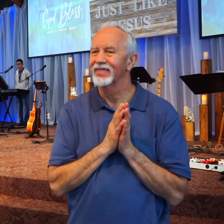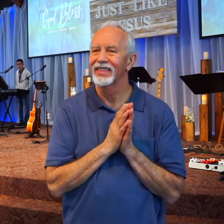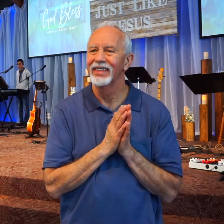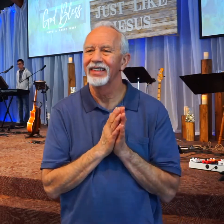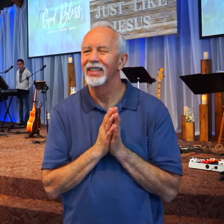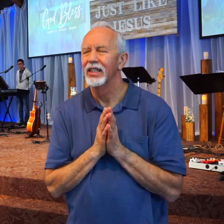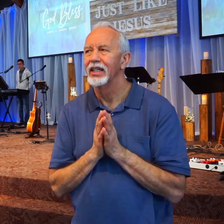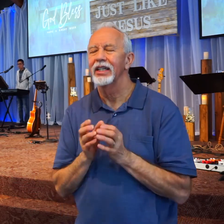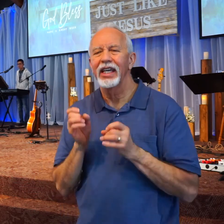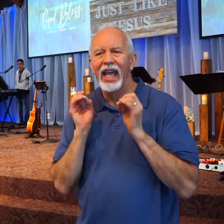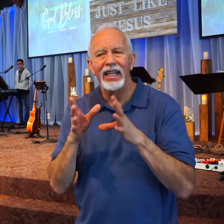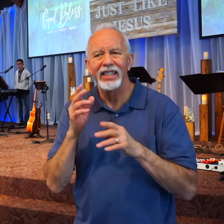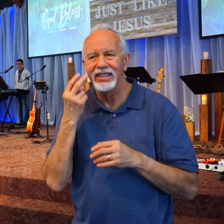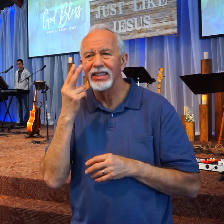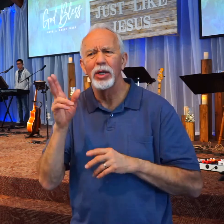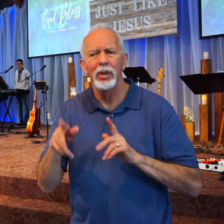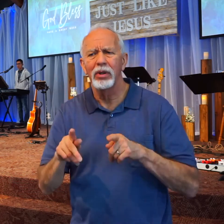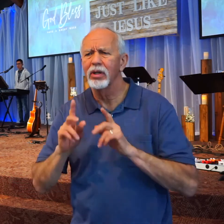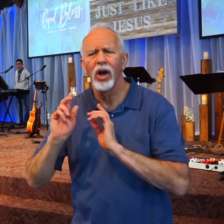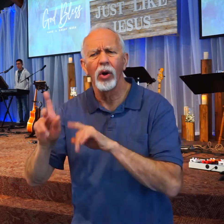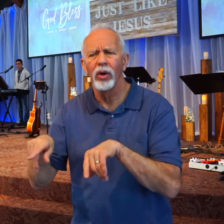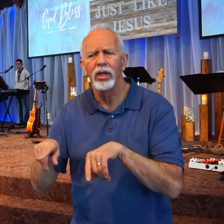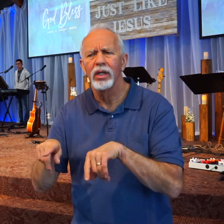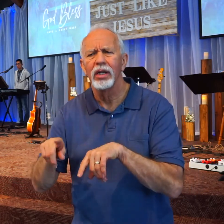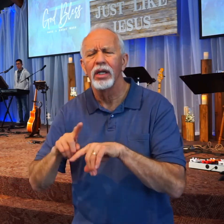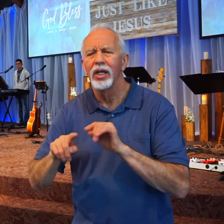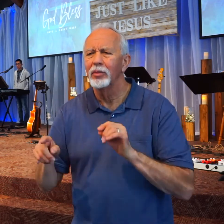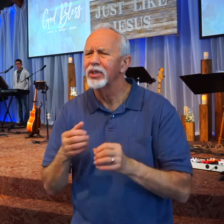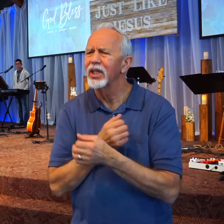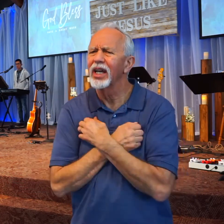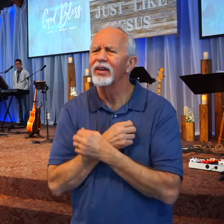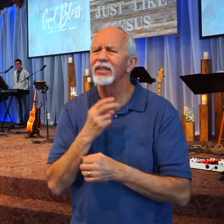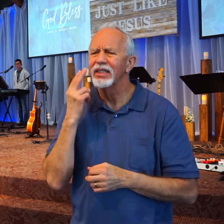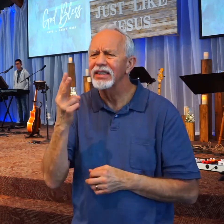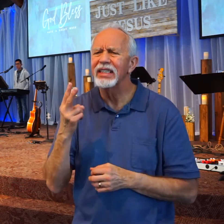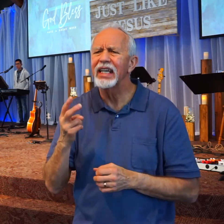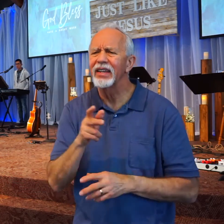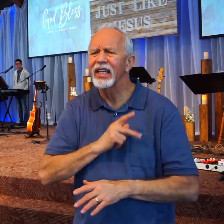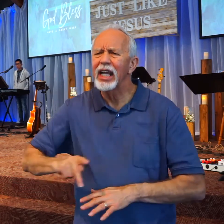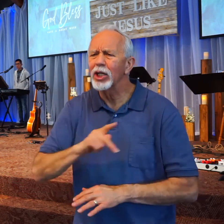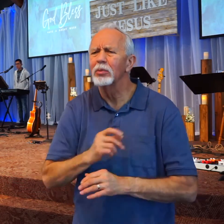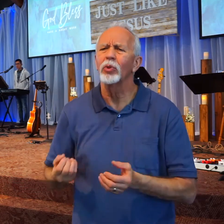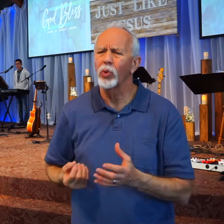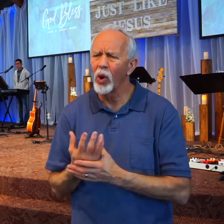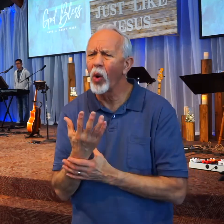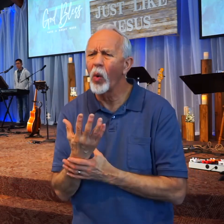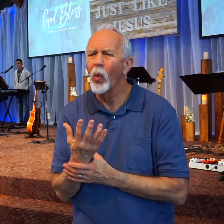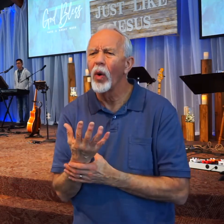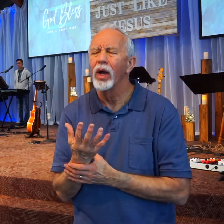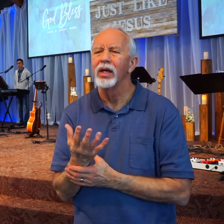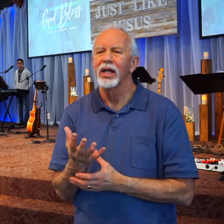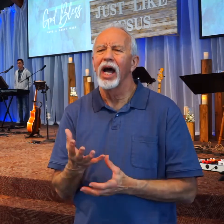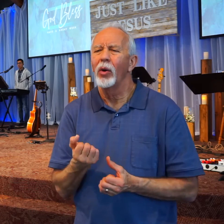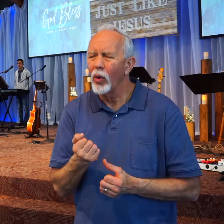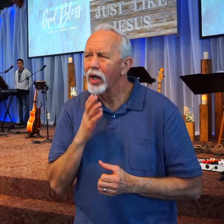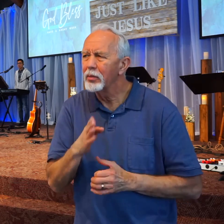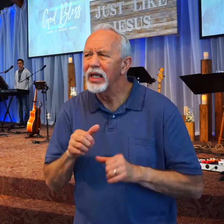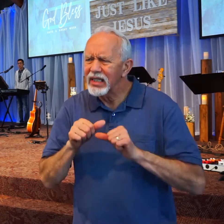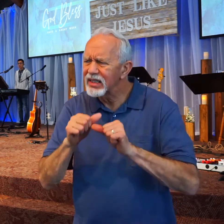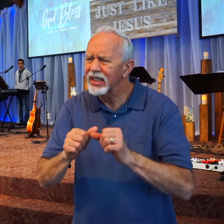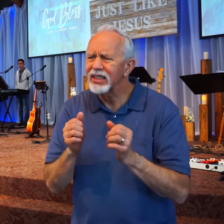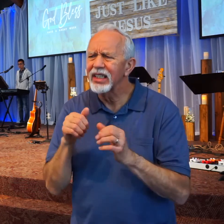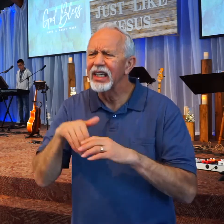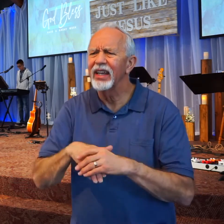You know, you hate to see people go, but you love to see the kingdom grow. And I want to be consistent in that. I believe